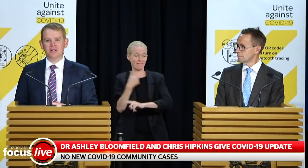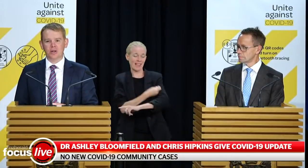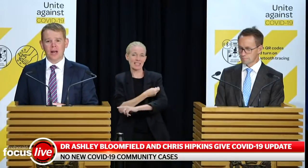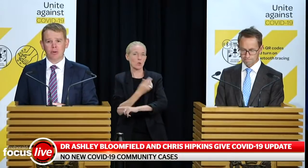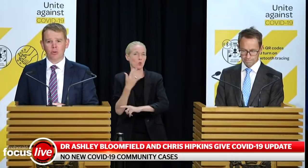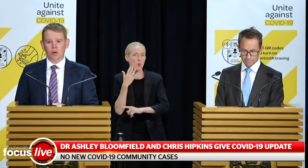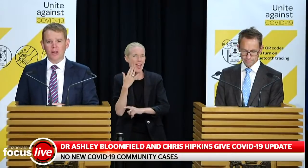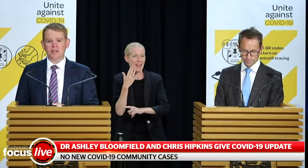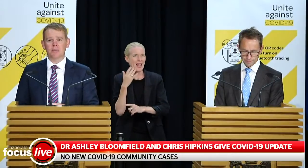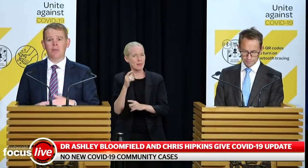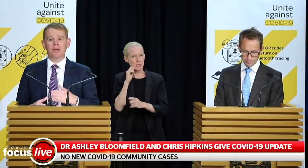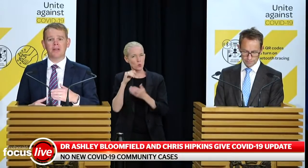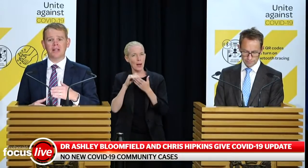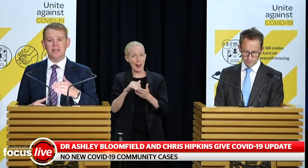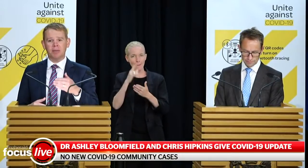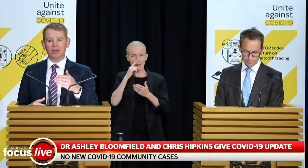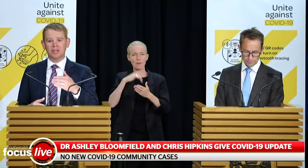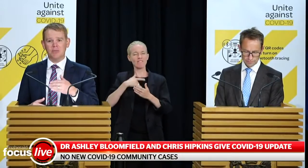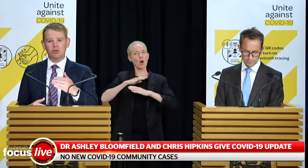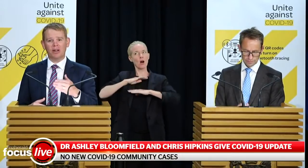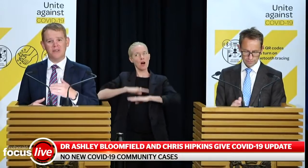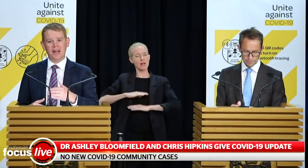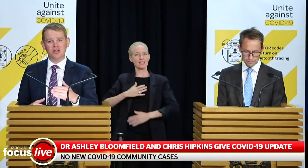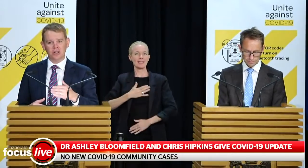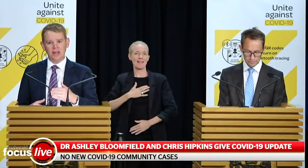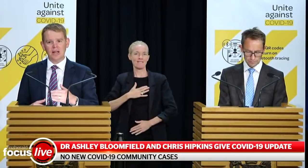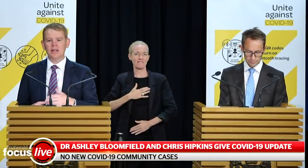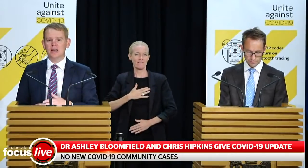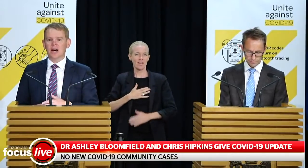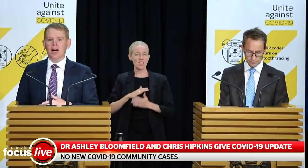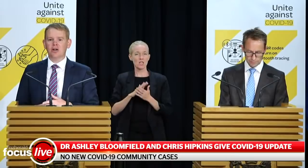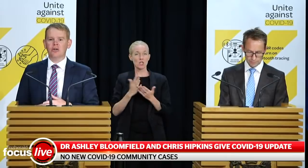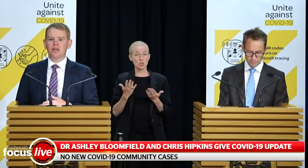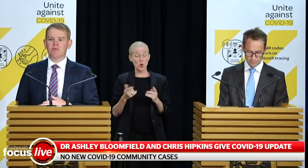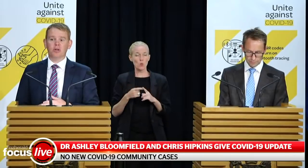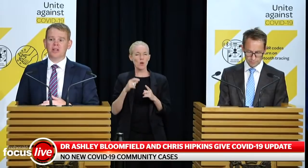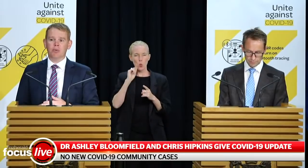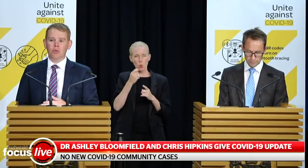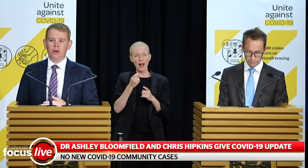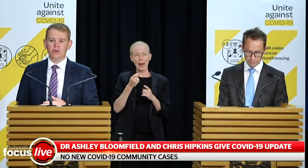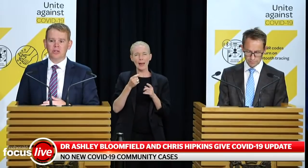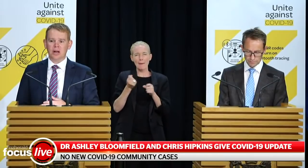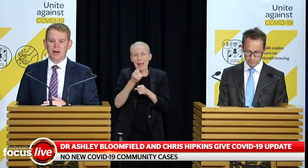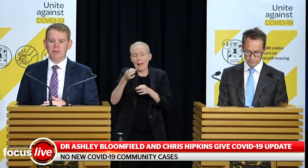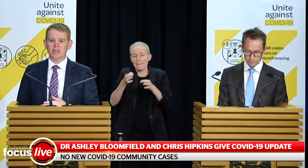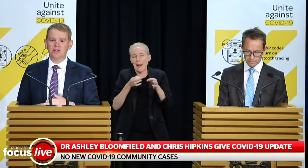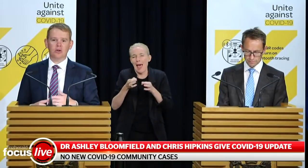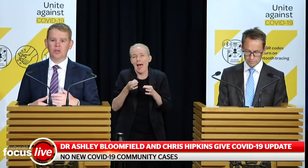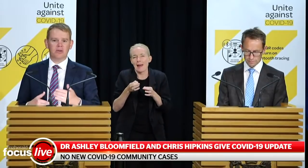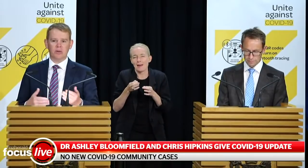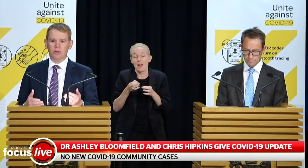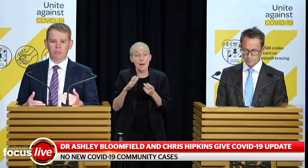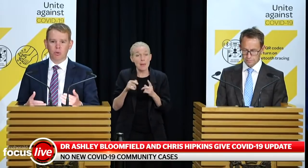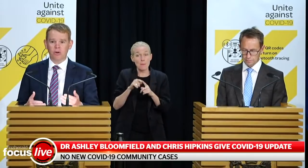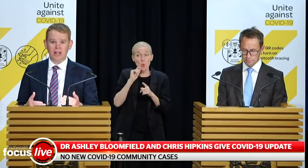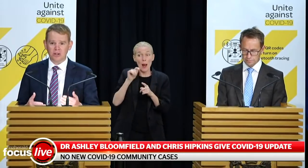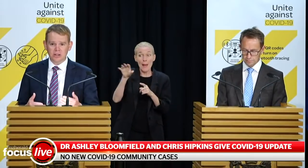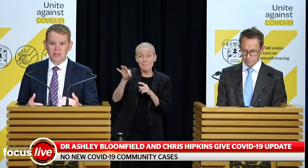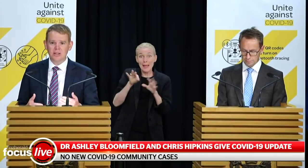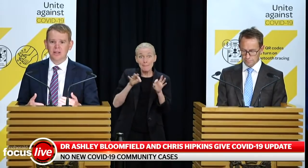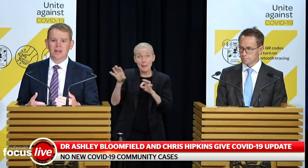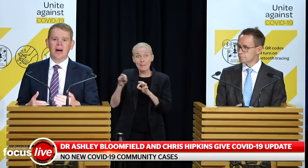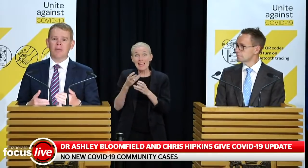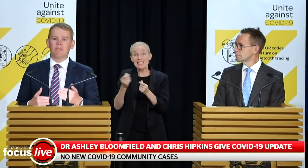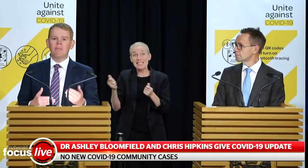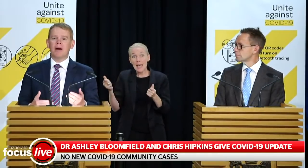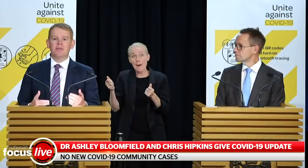won't necessarily happen all at once. It might be that there's some stratification there, including, for example, those ministers who interact with border